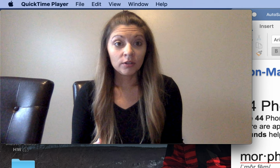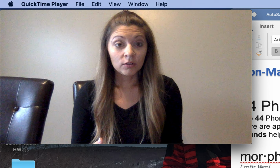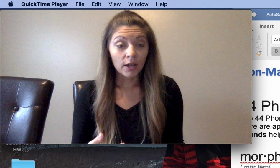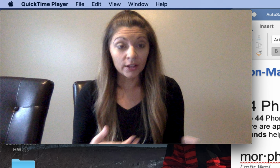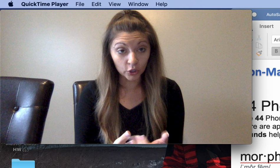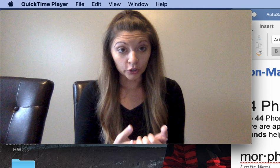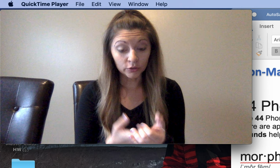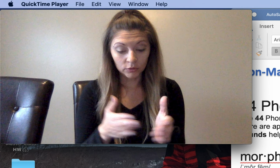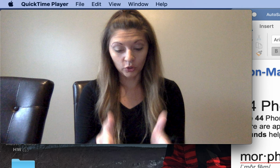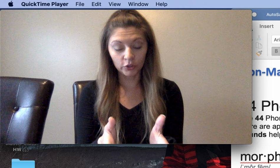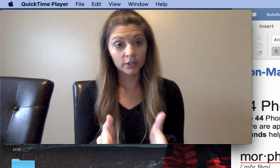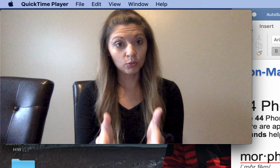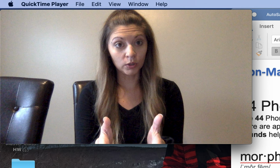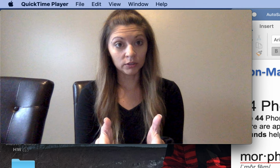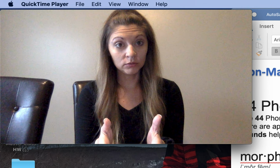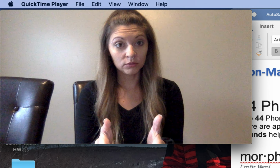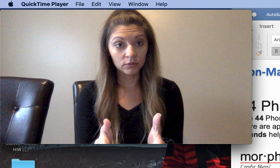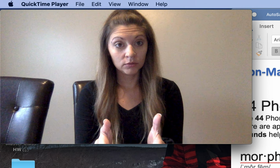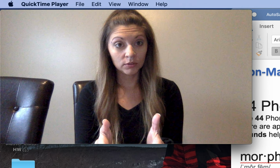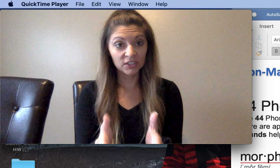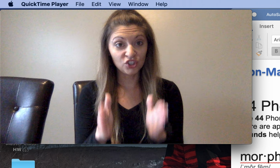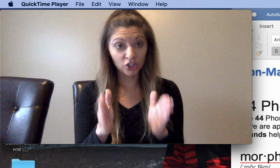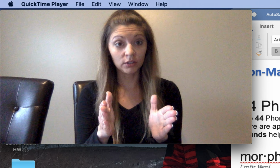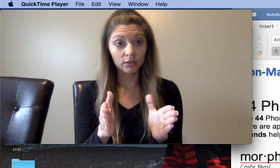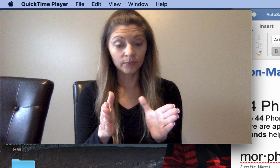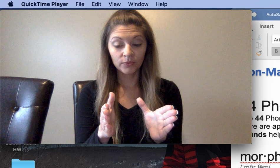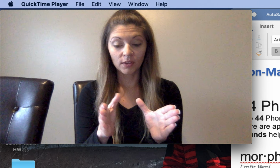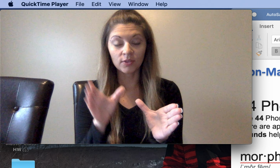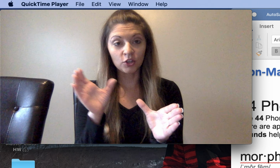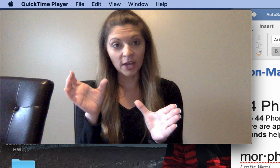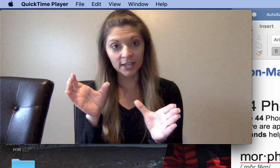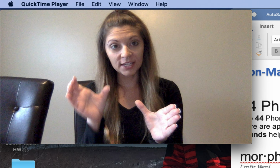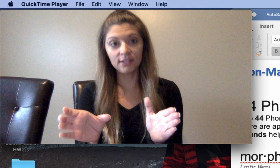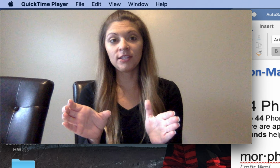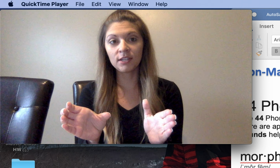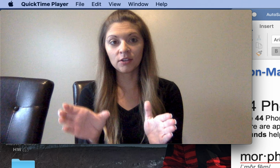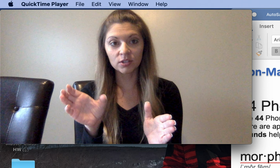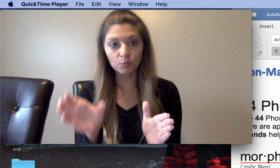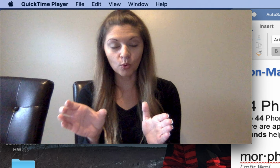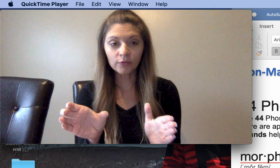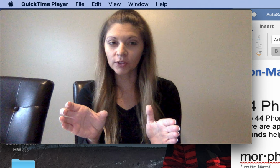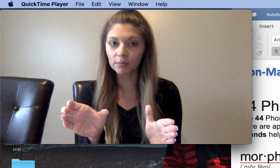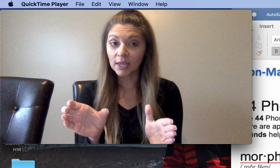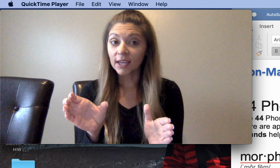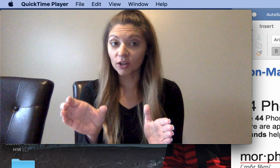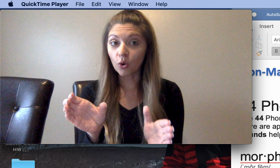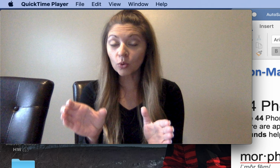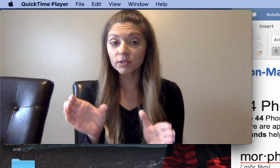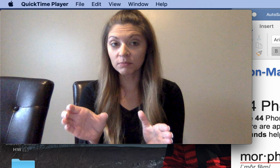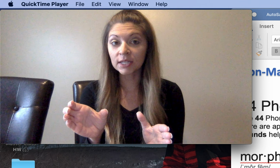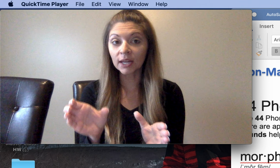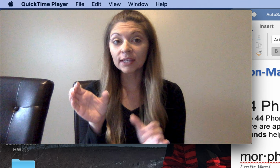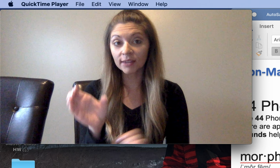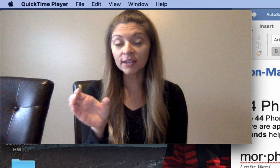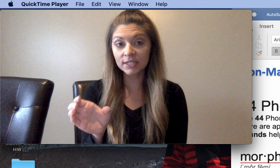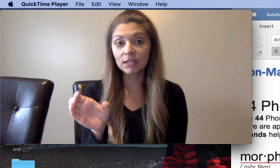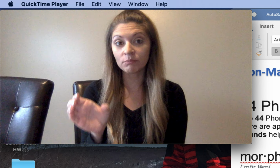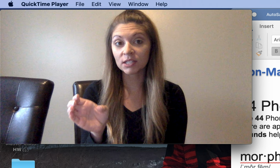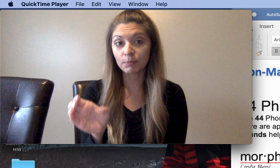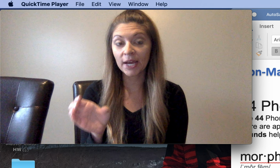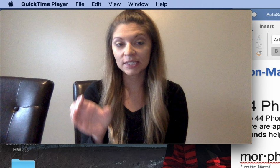learned. I learn. Learn is a word. It's a chunk. And then you add ed, this morpheme, it holds meaning.